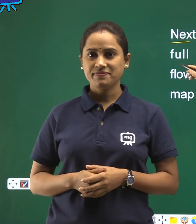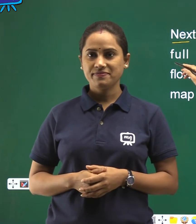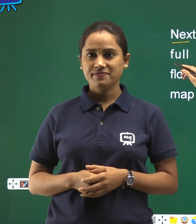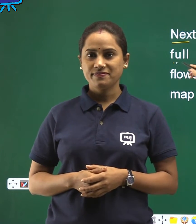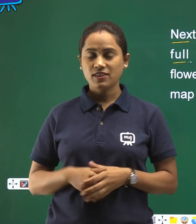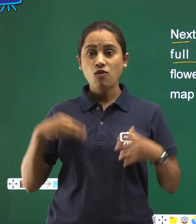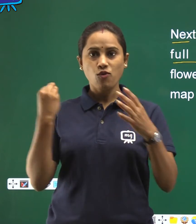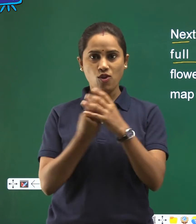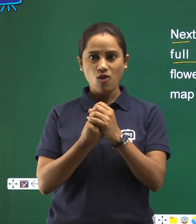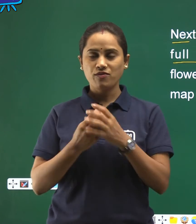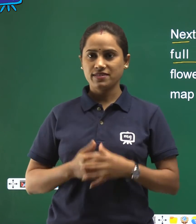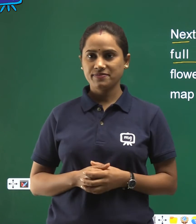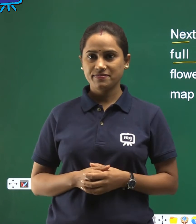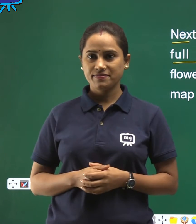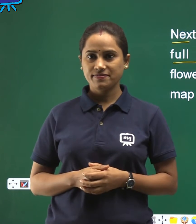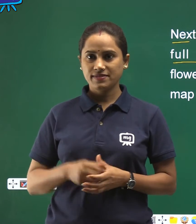full of